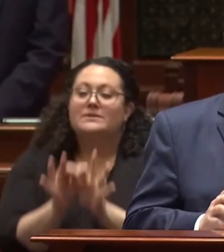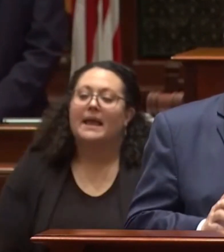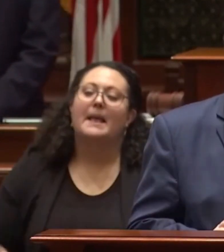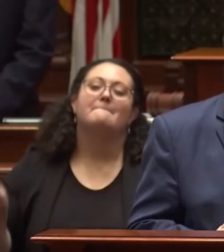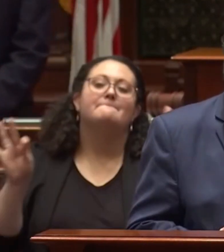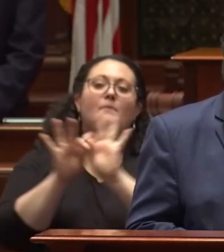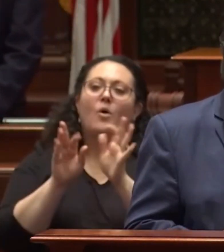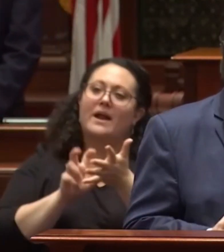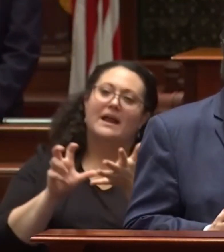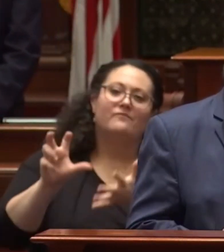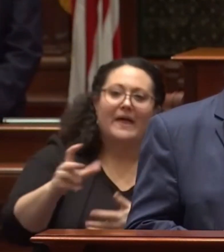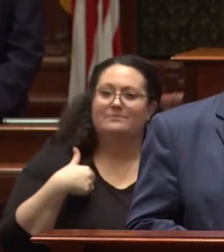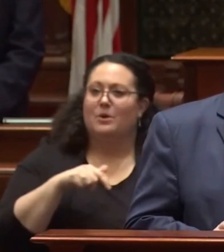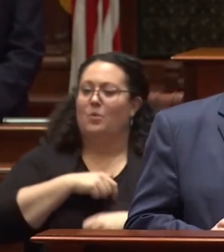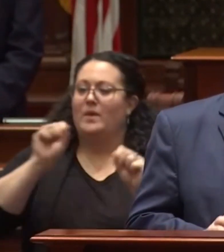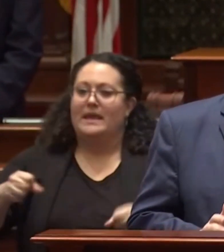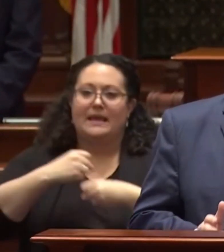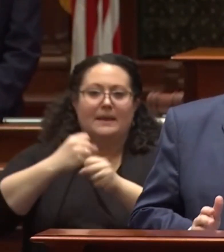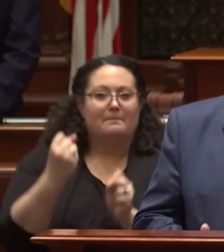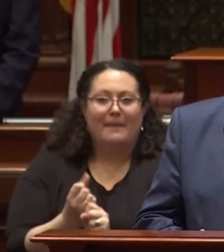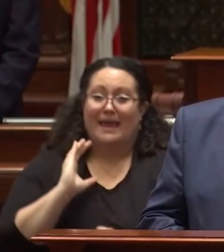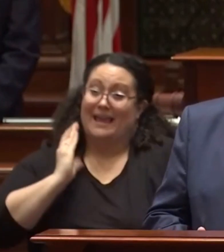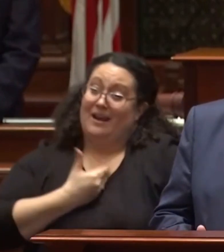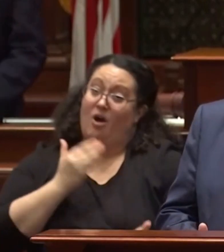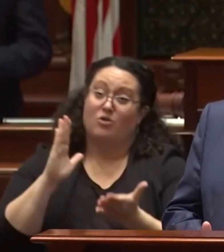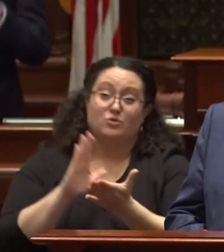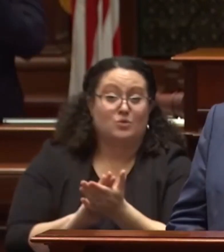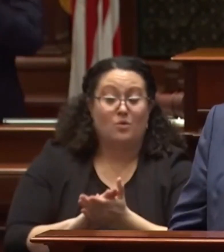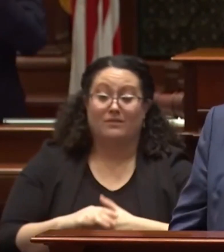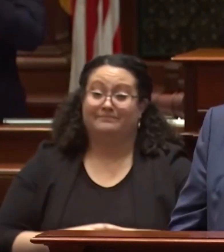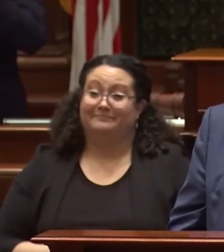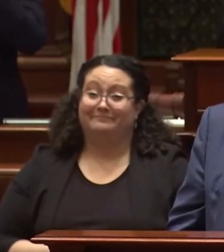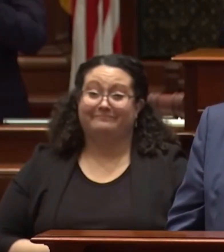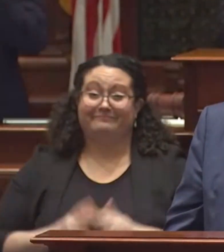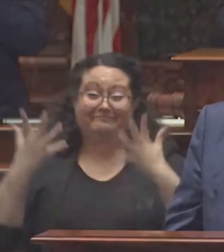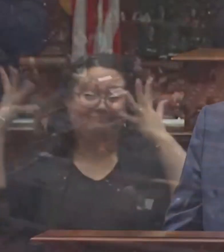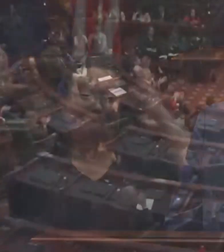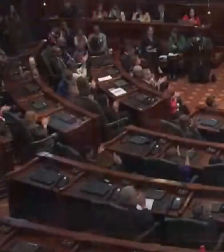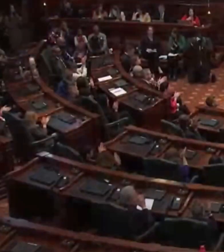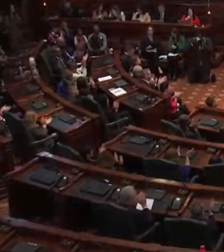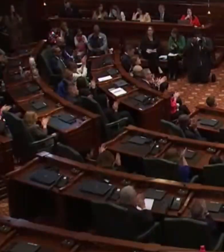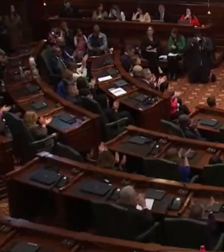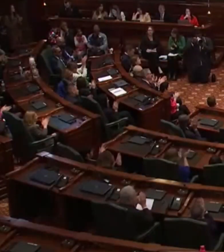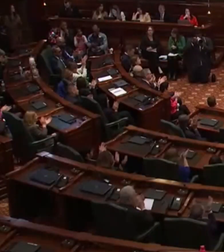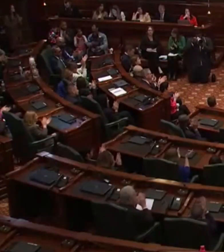important investment we can make in our schools.